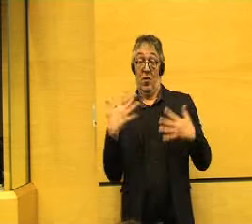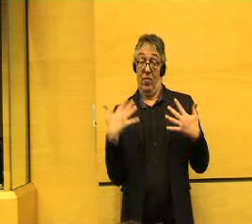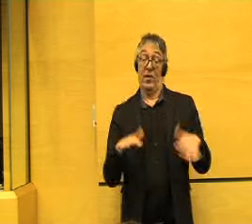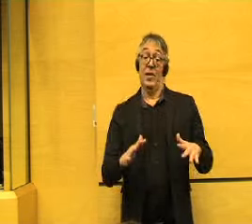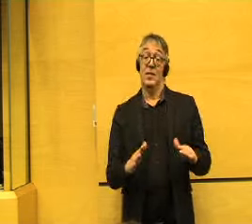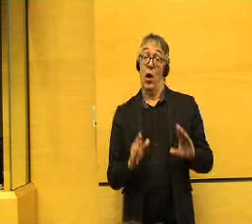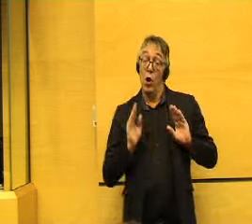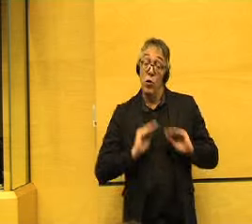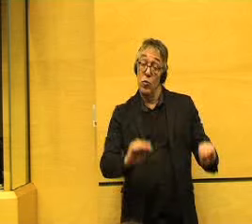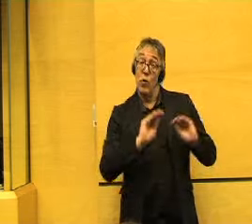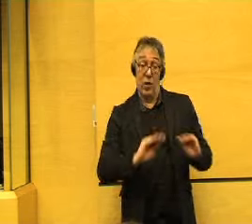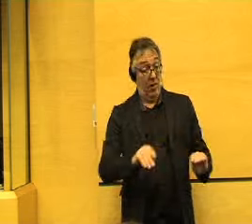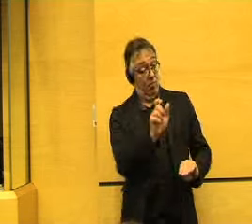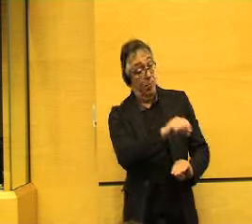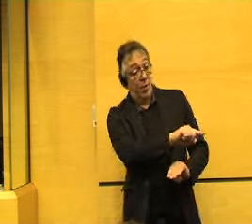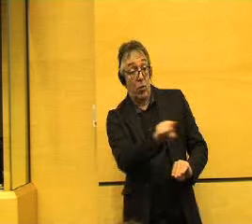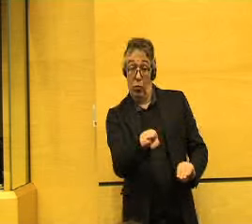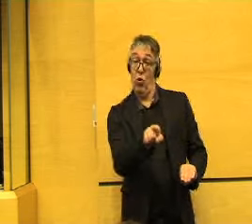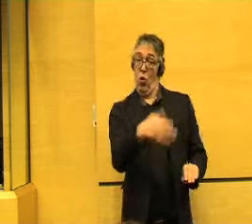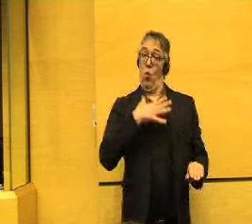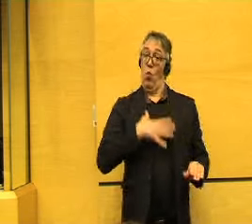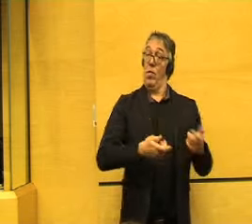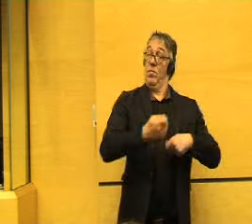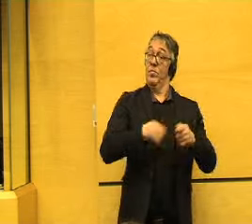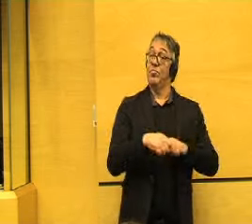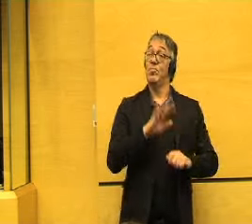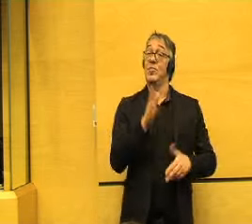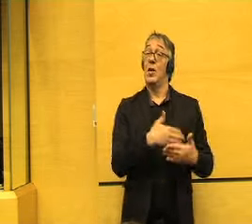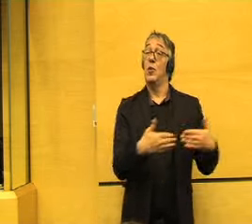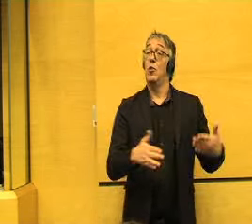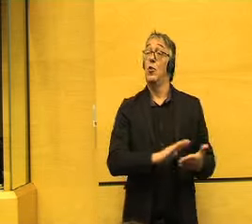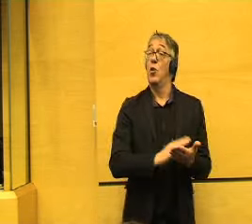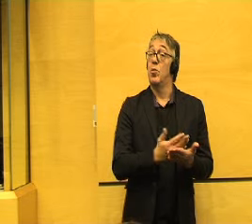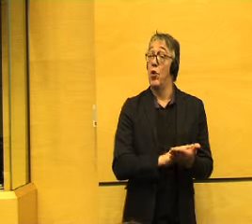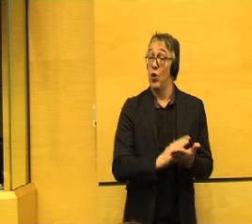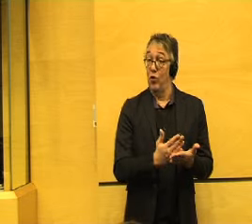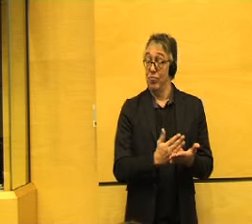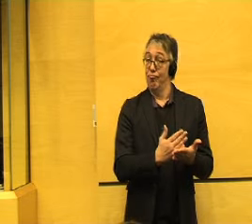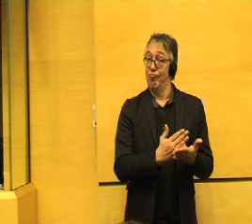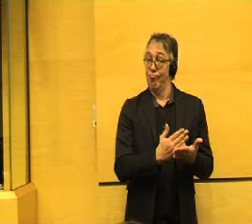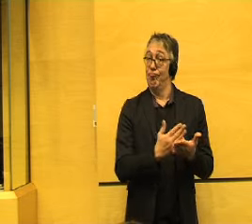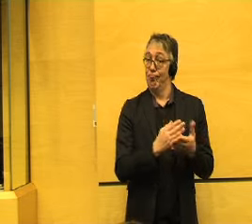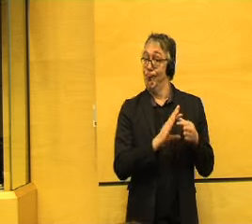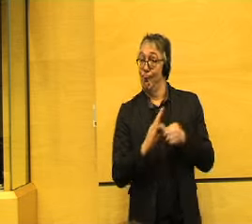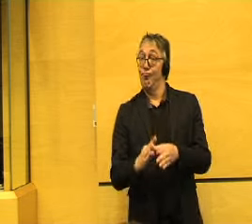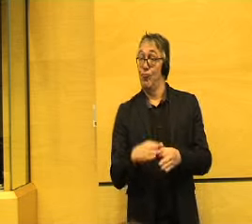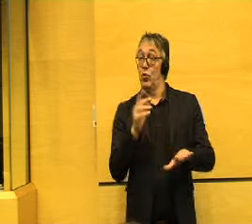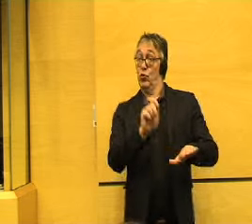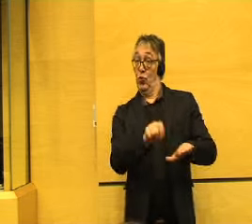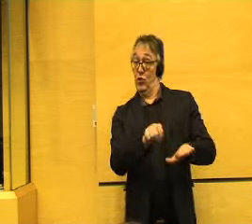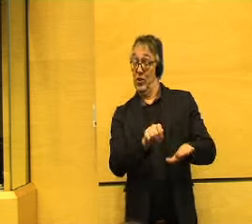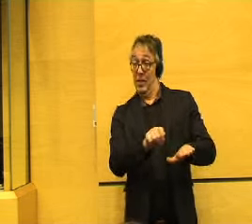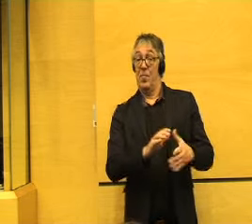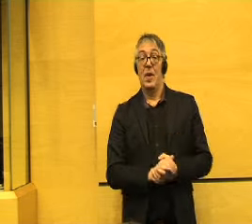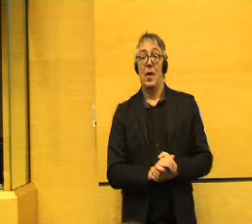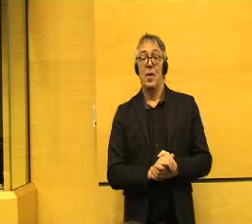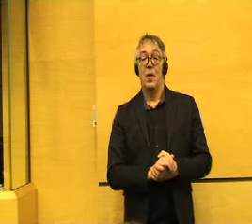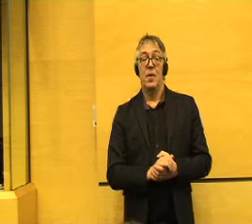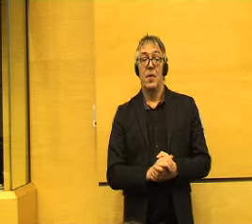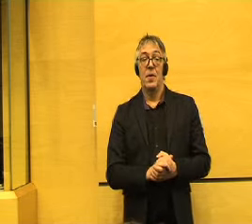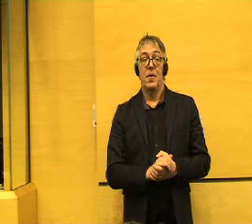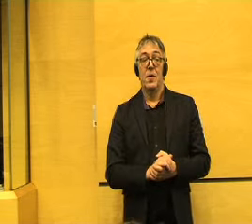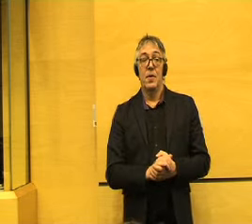those wishing to work as sign interpreters in its proceeding. As a matter of